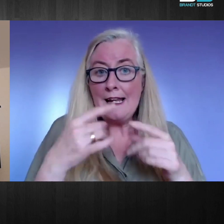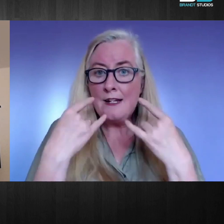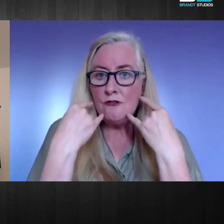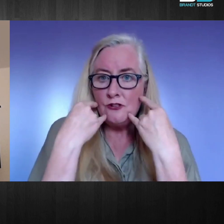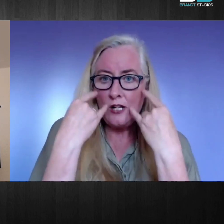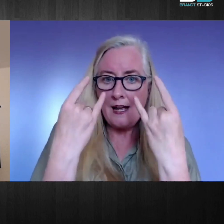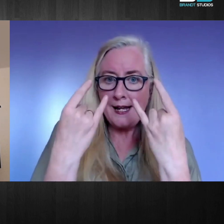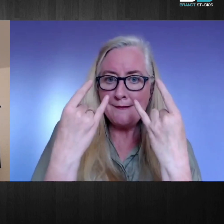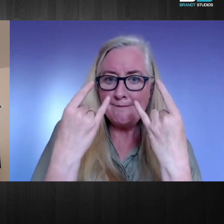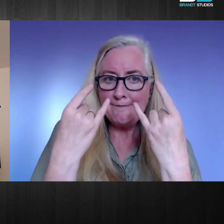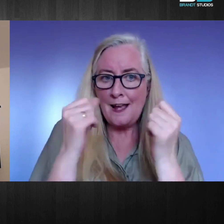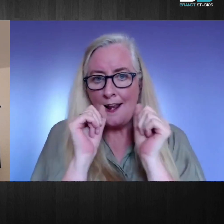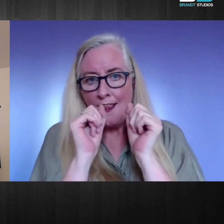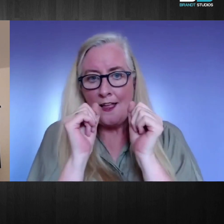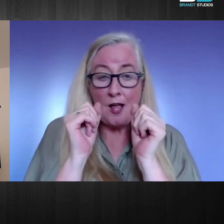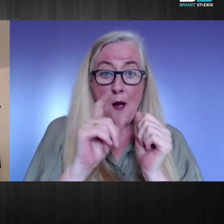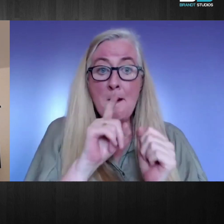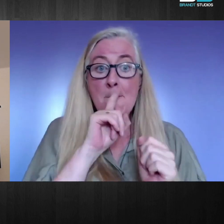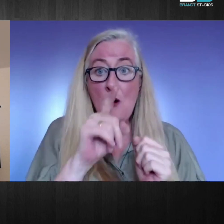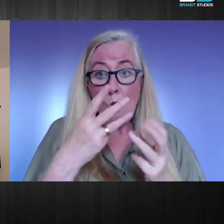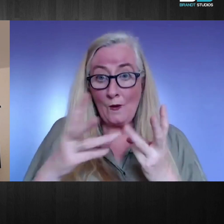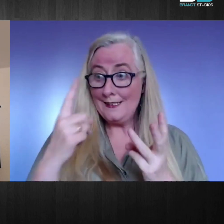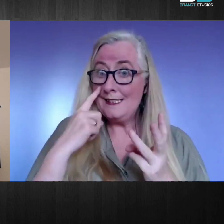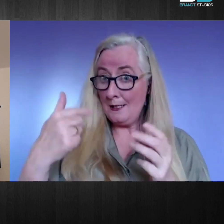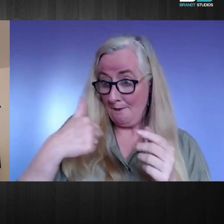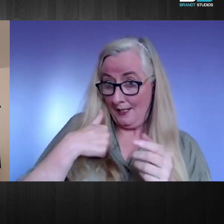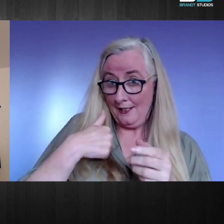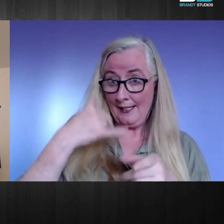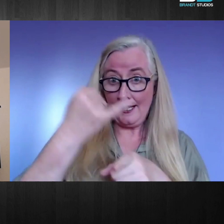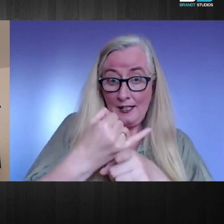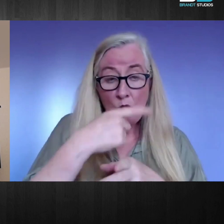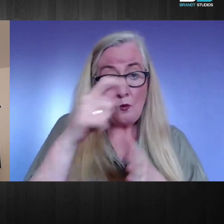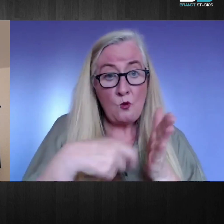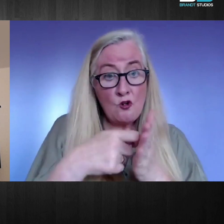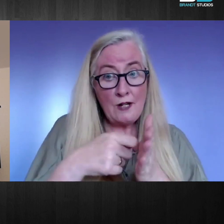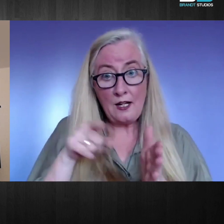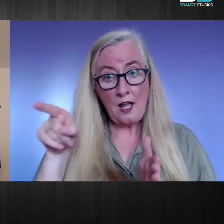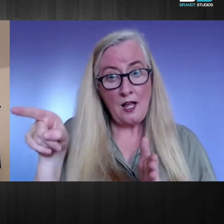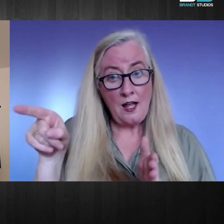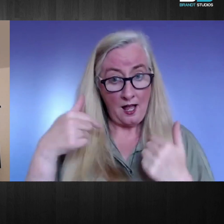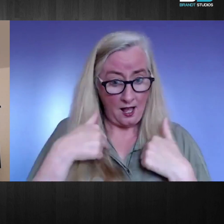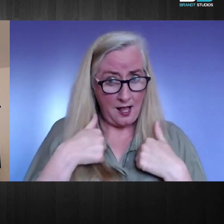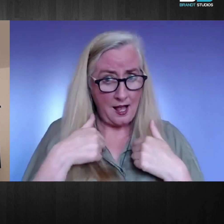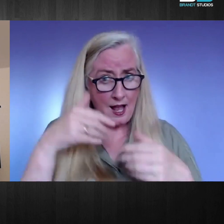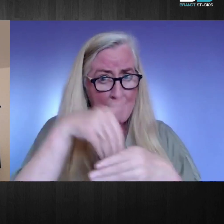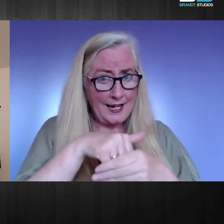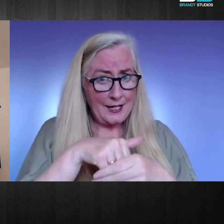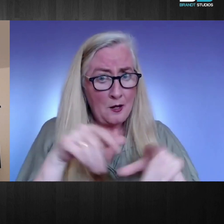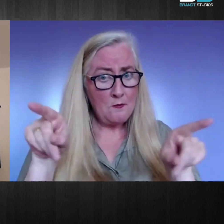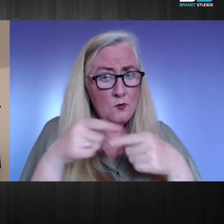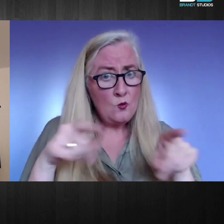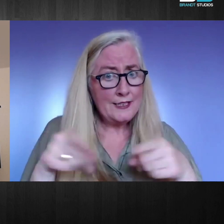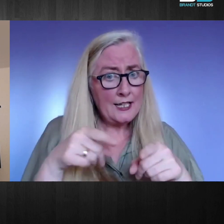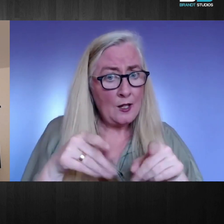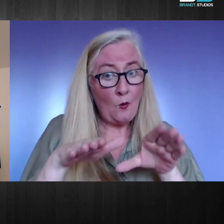after they saw that I was involved into the project, and they knew that I was involved with music production together with Owen. And